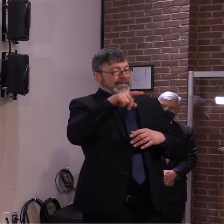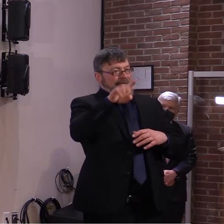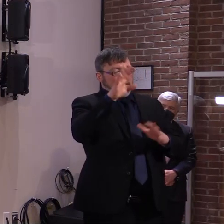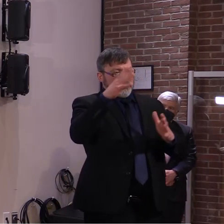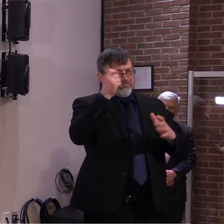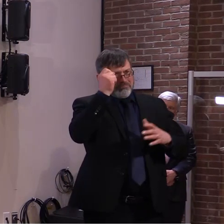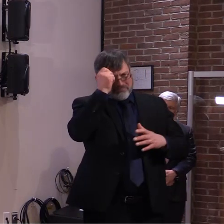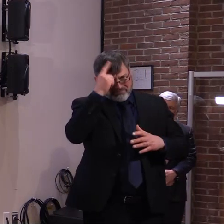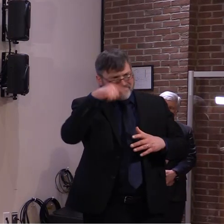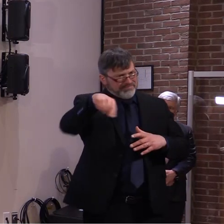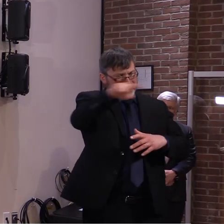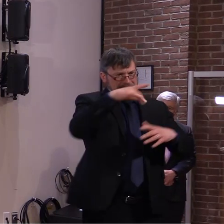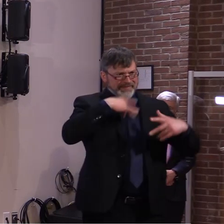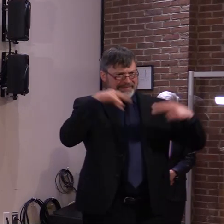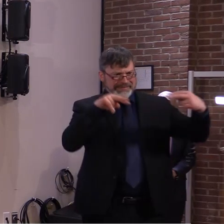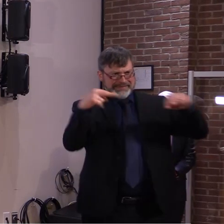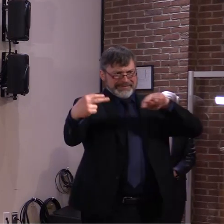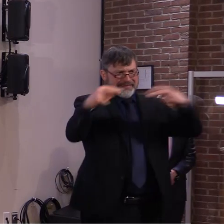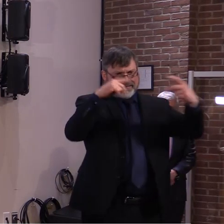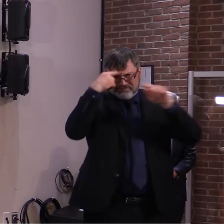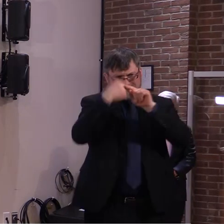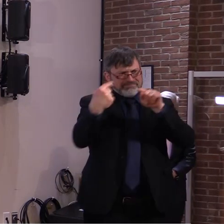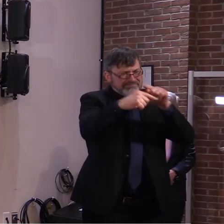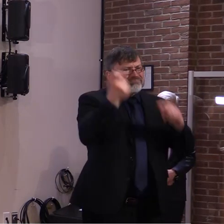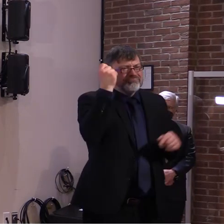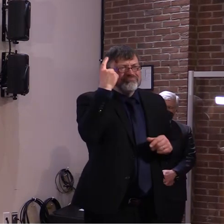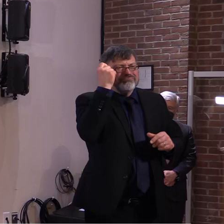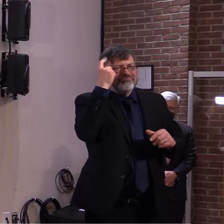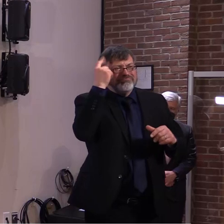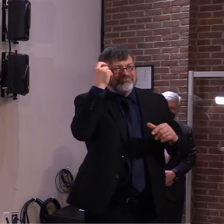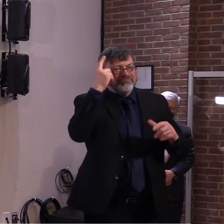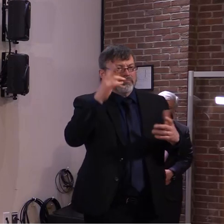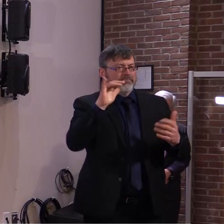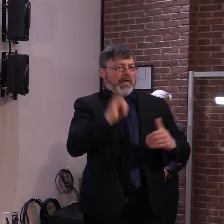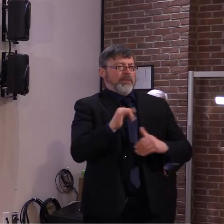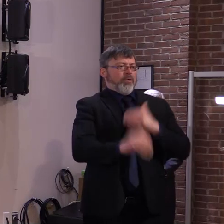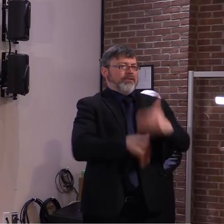own base and your own supporters, I